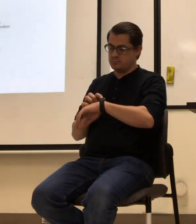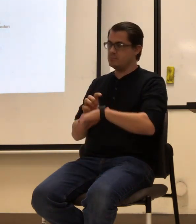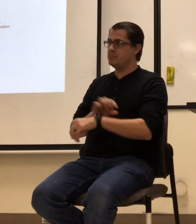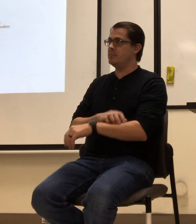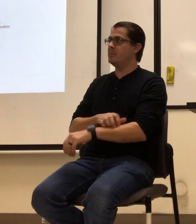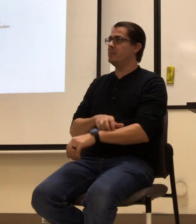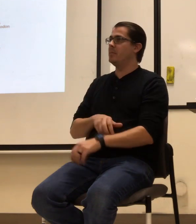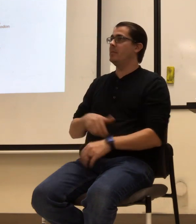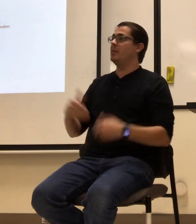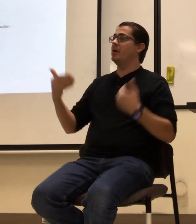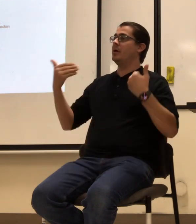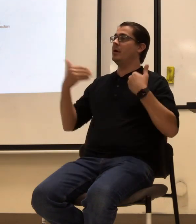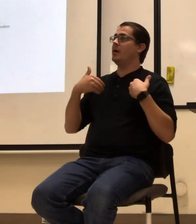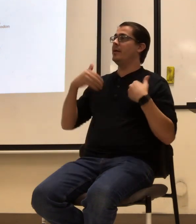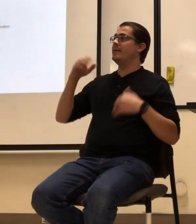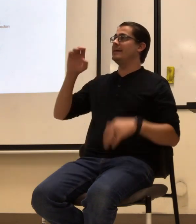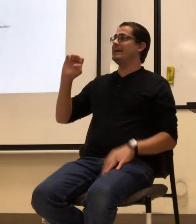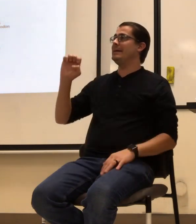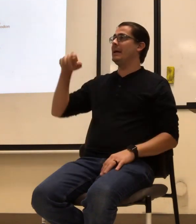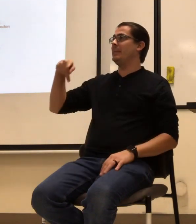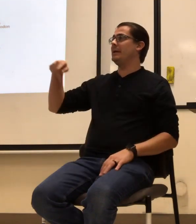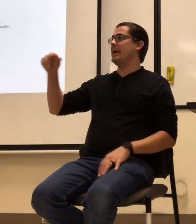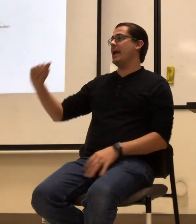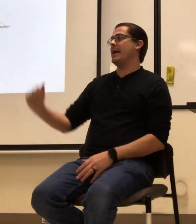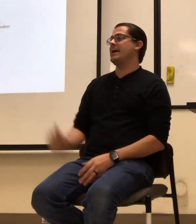They have E, P, and A.